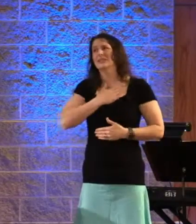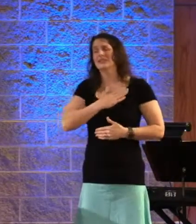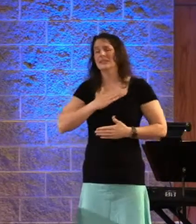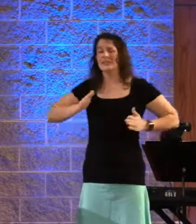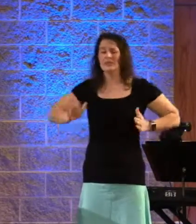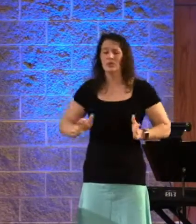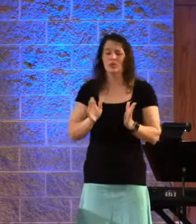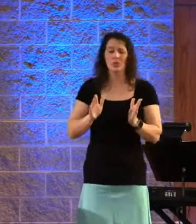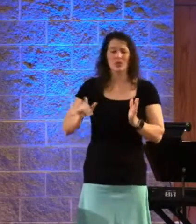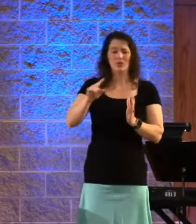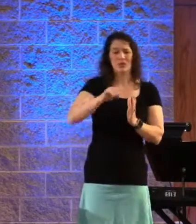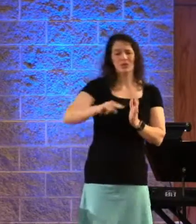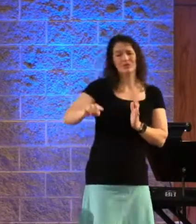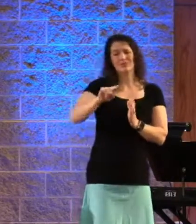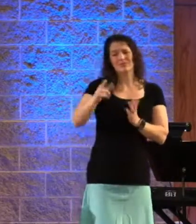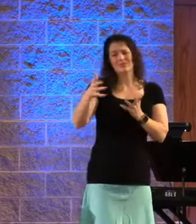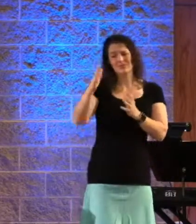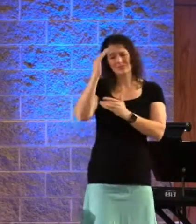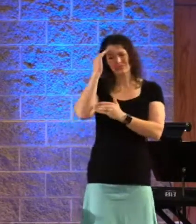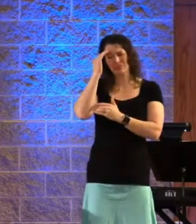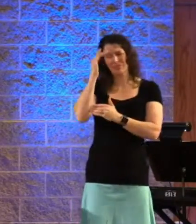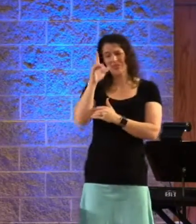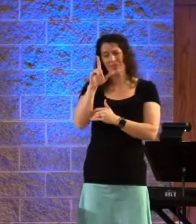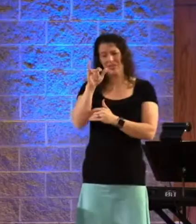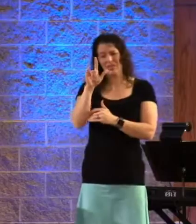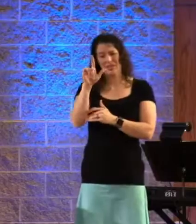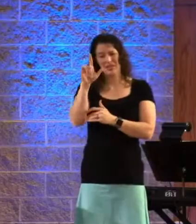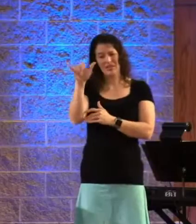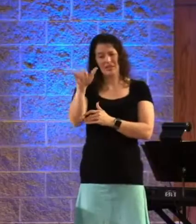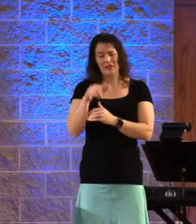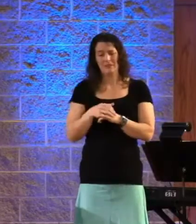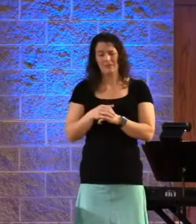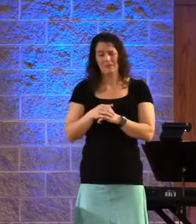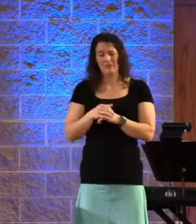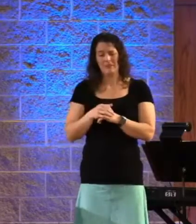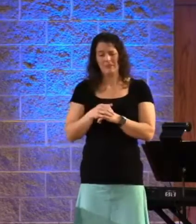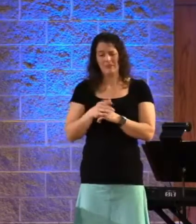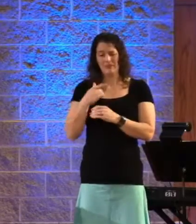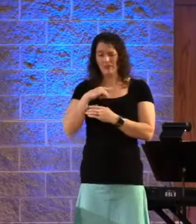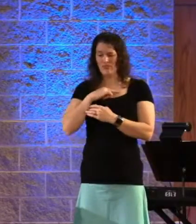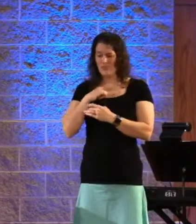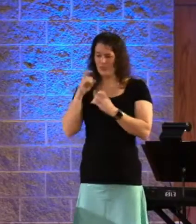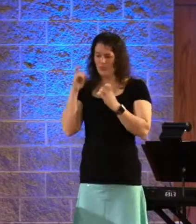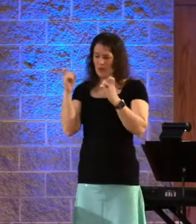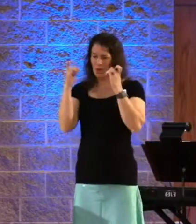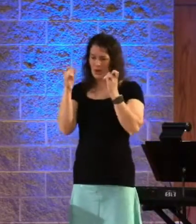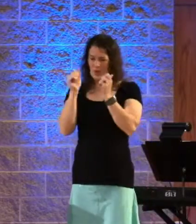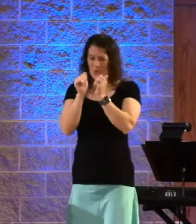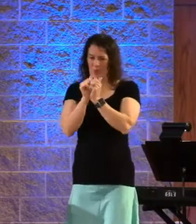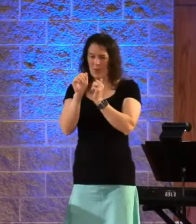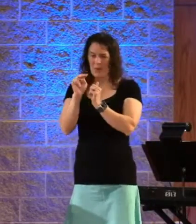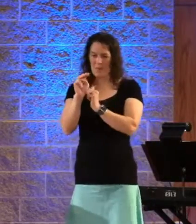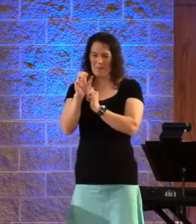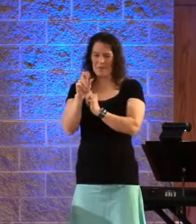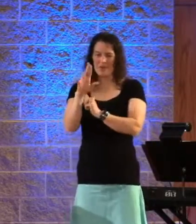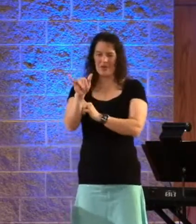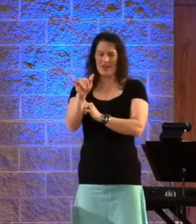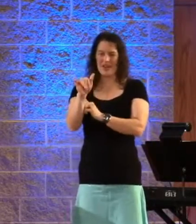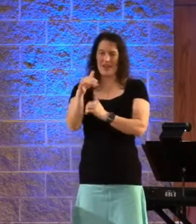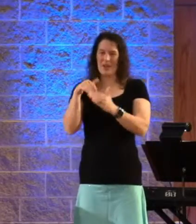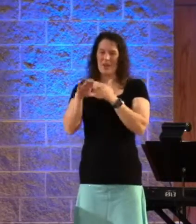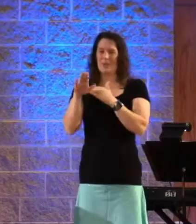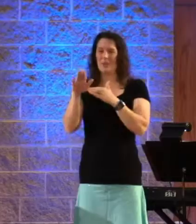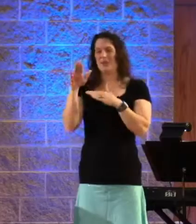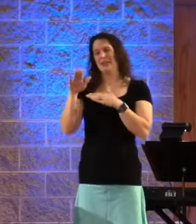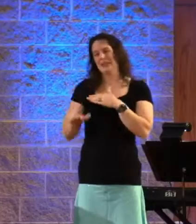knew Lily. Lord, we rejoice with Mary at the birth of little Joshua. We